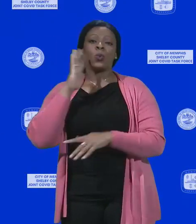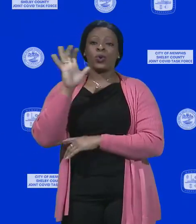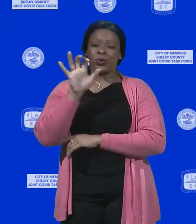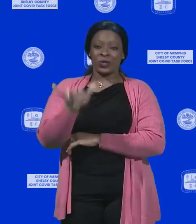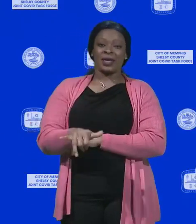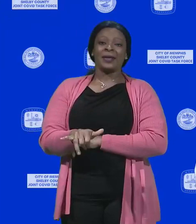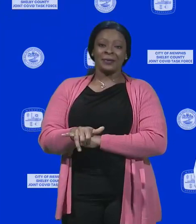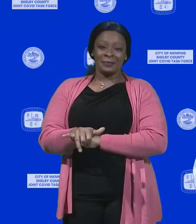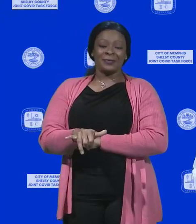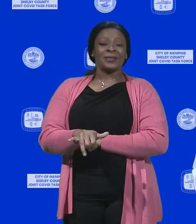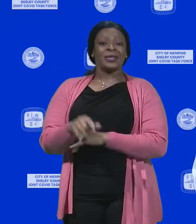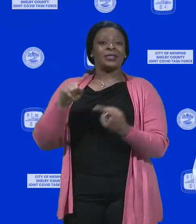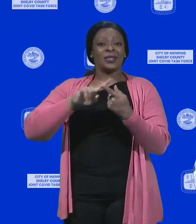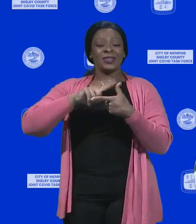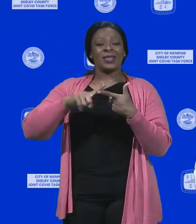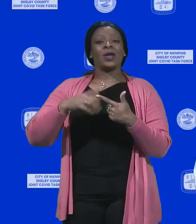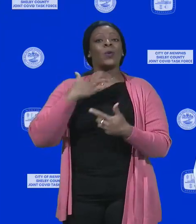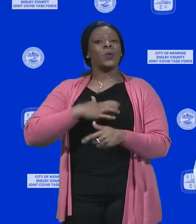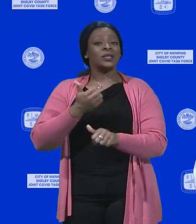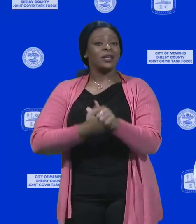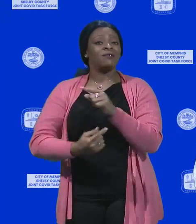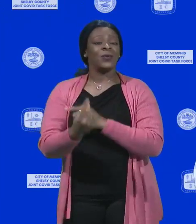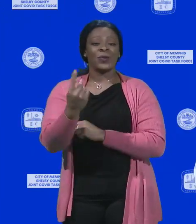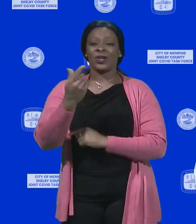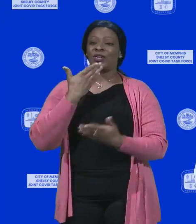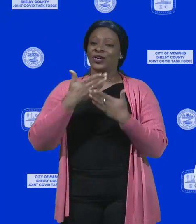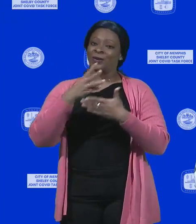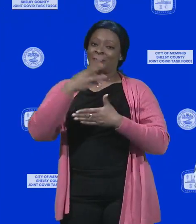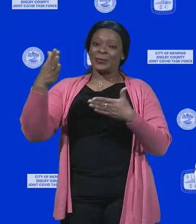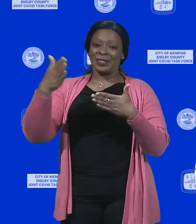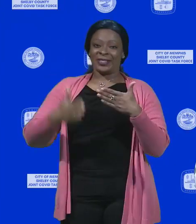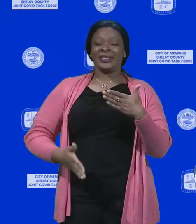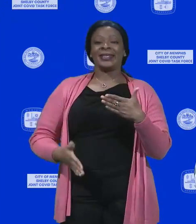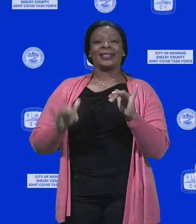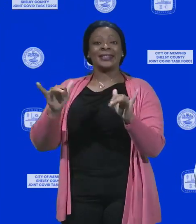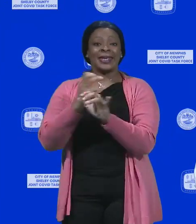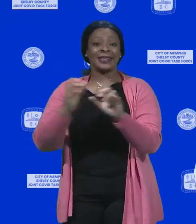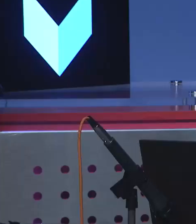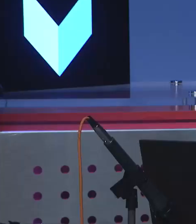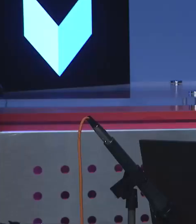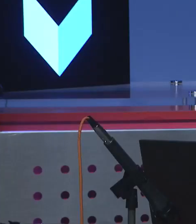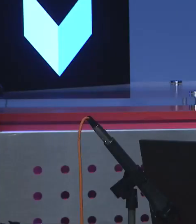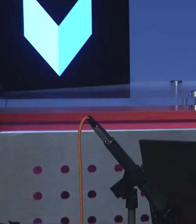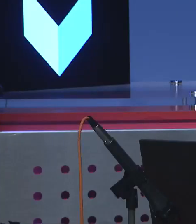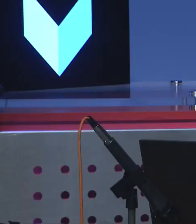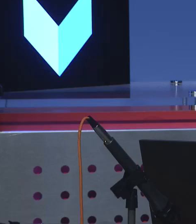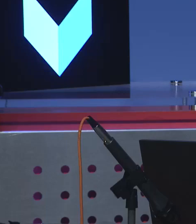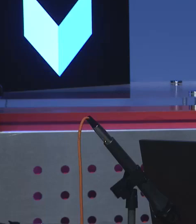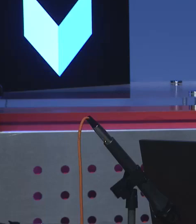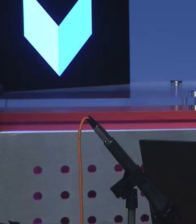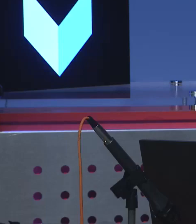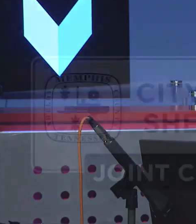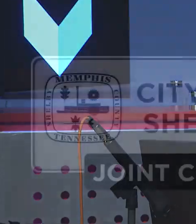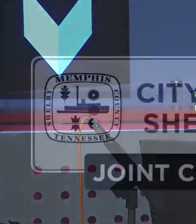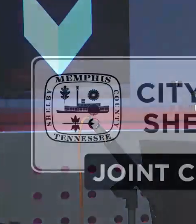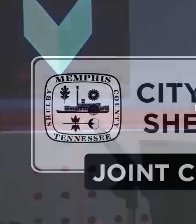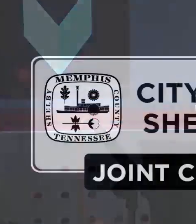so. And until then, I wish everybody a good weekend and stay safe. Thanks, everyone.